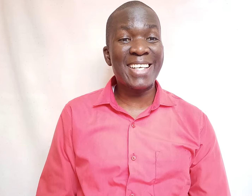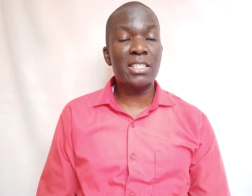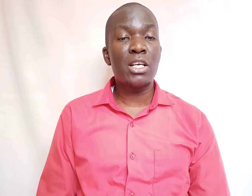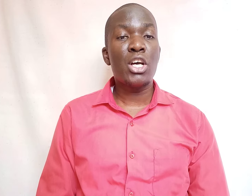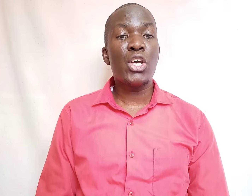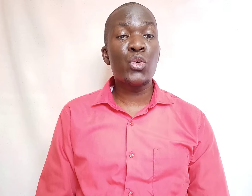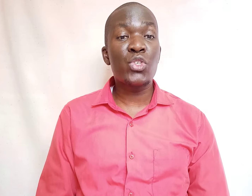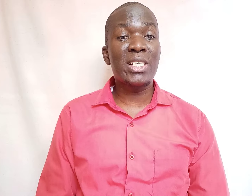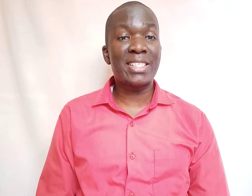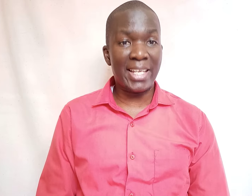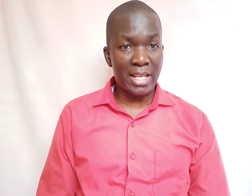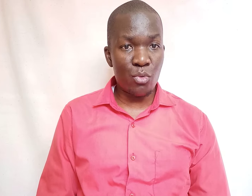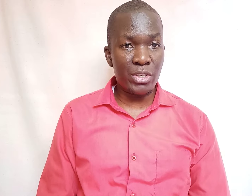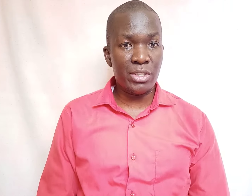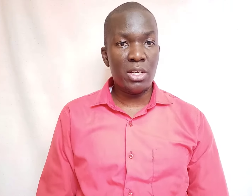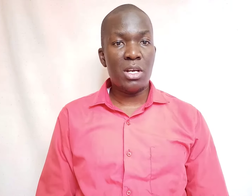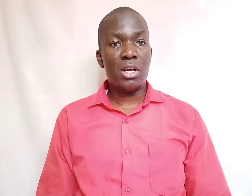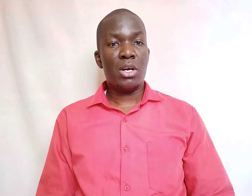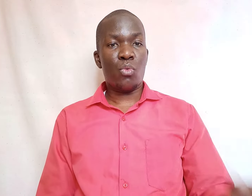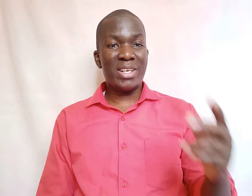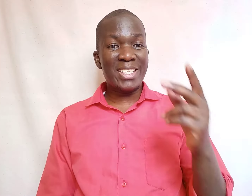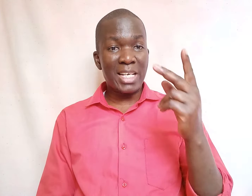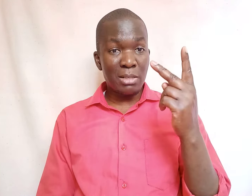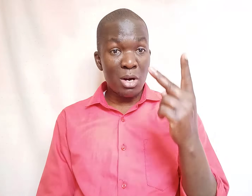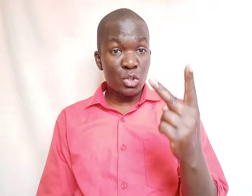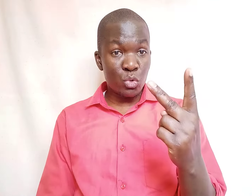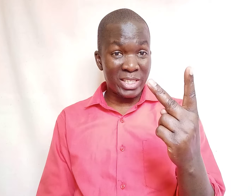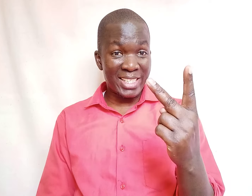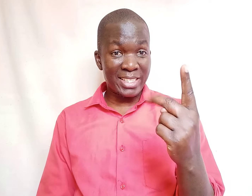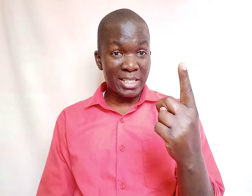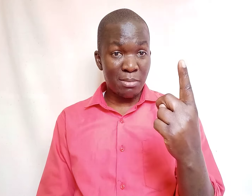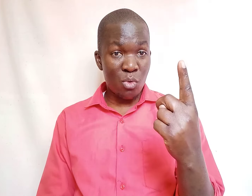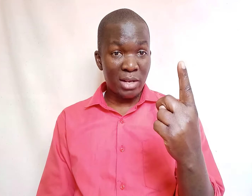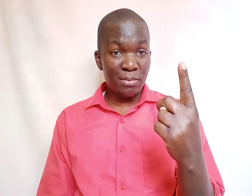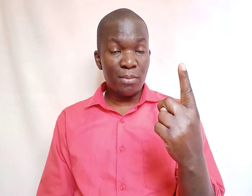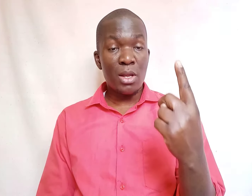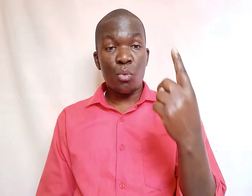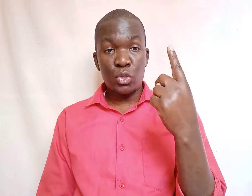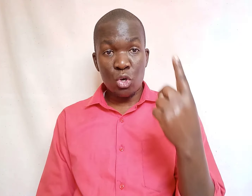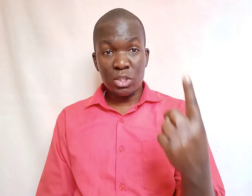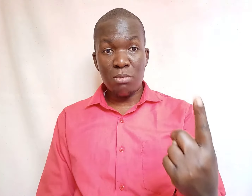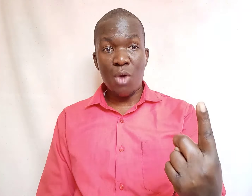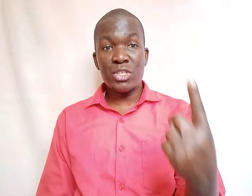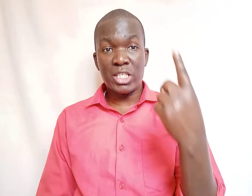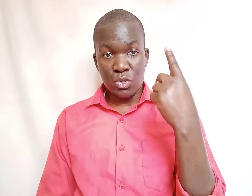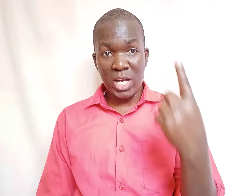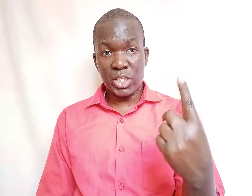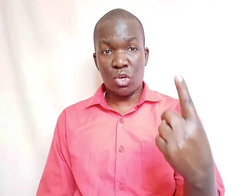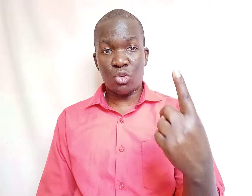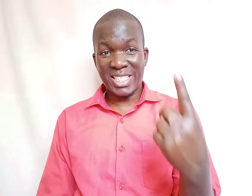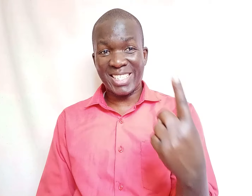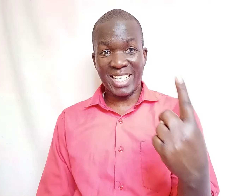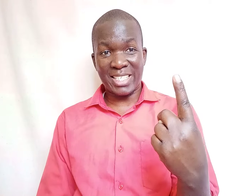sentences used in sign language, we discussed about two sentences. Number one, we talked about structural